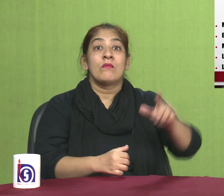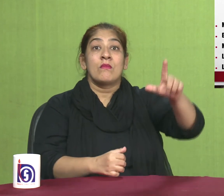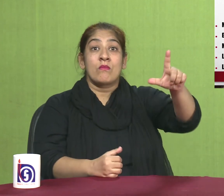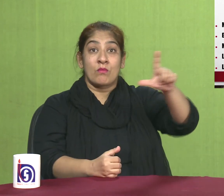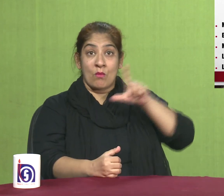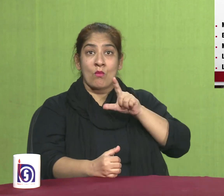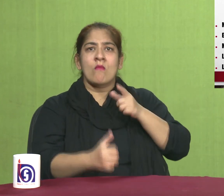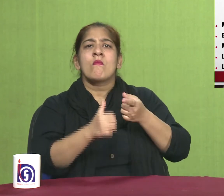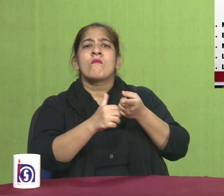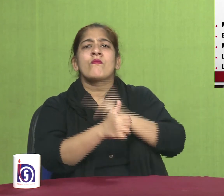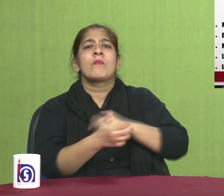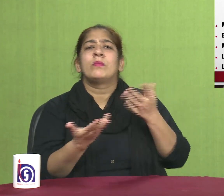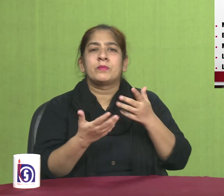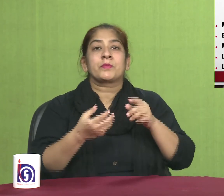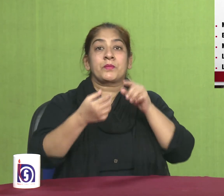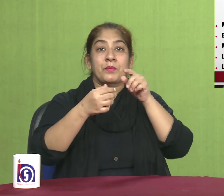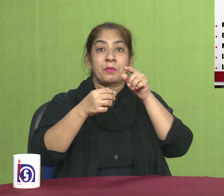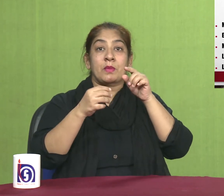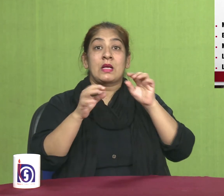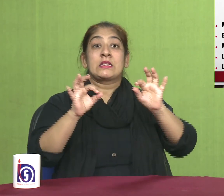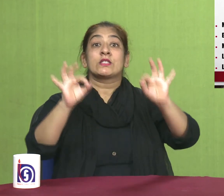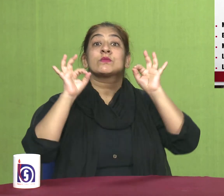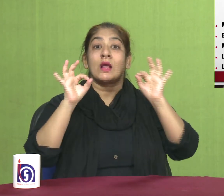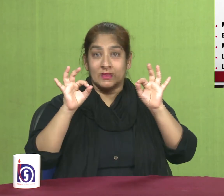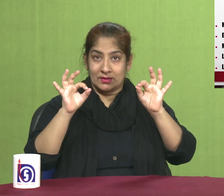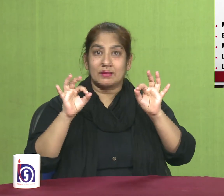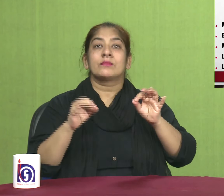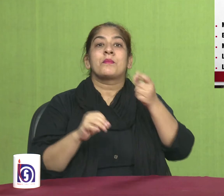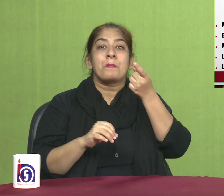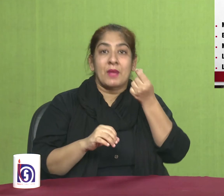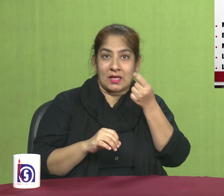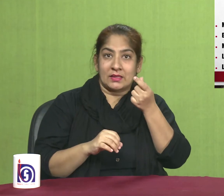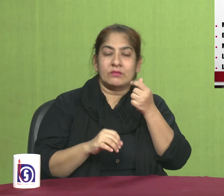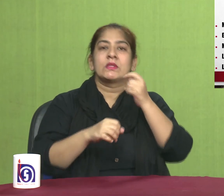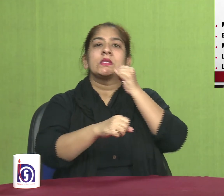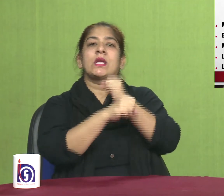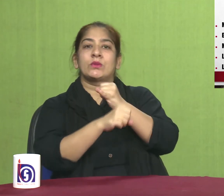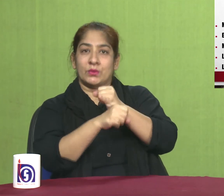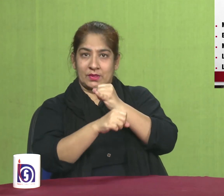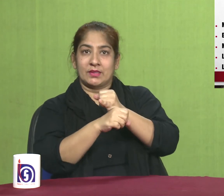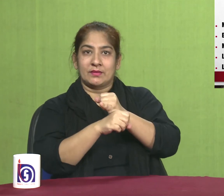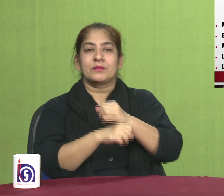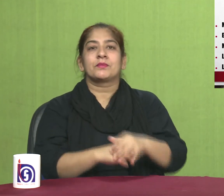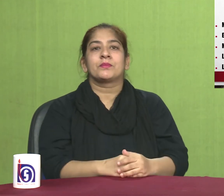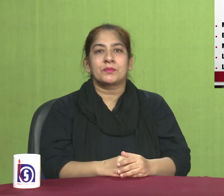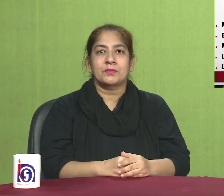Let's now understand the loan taken from specialized